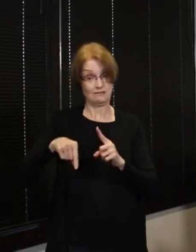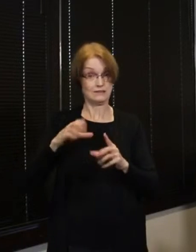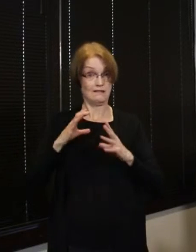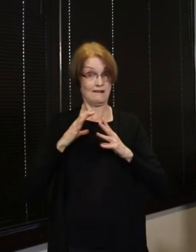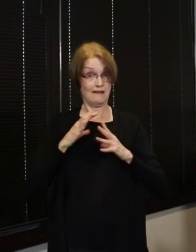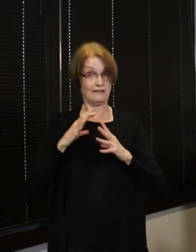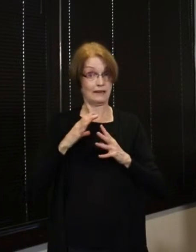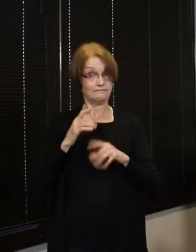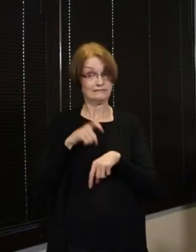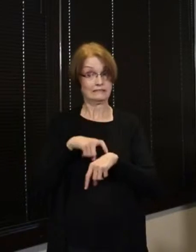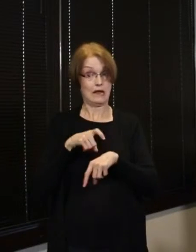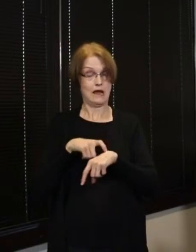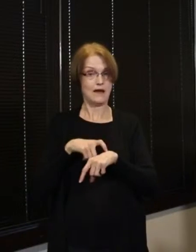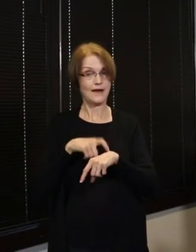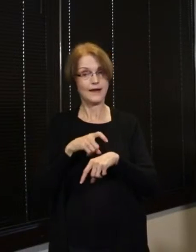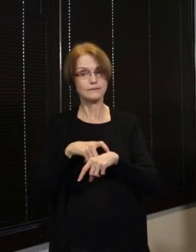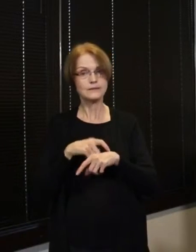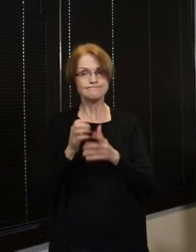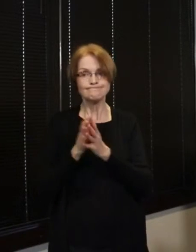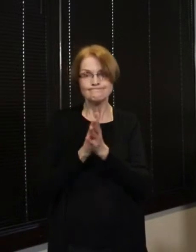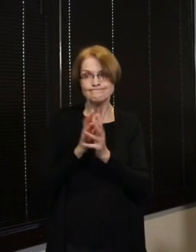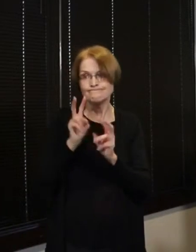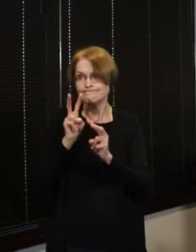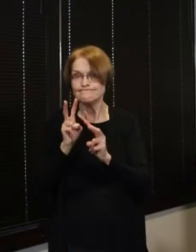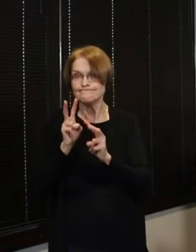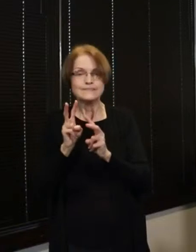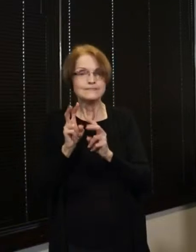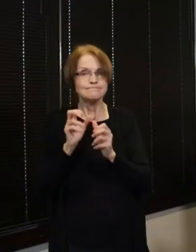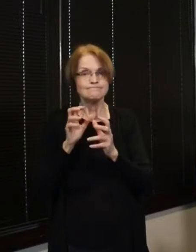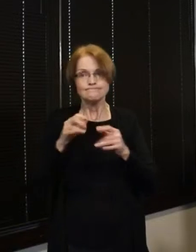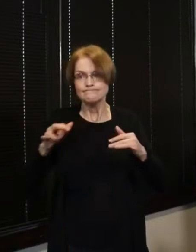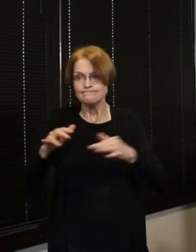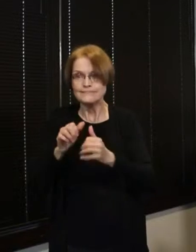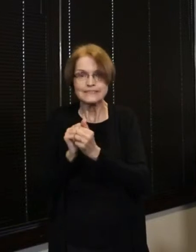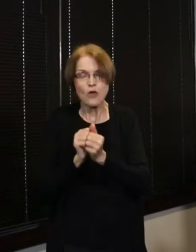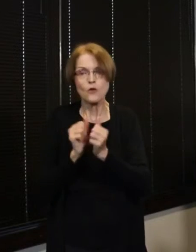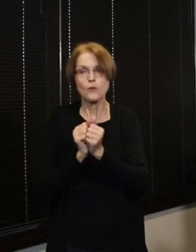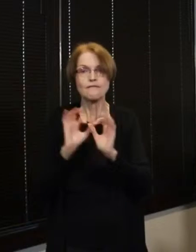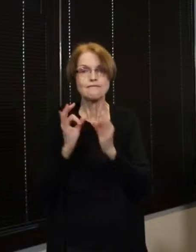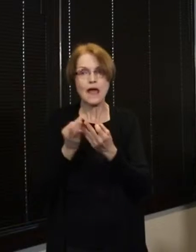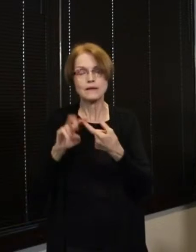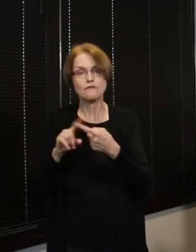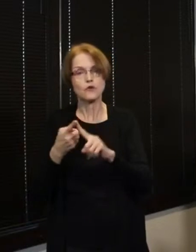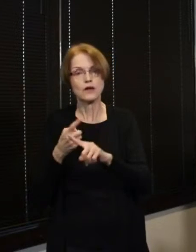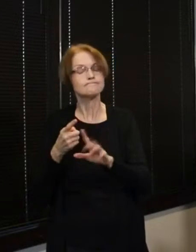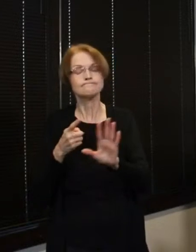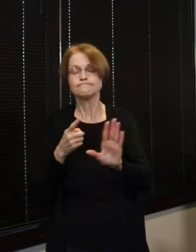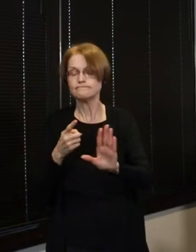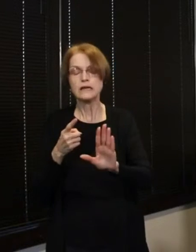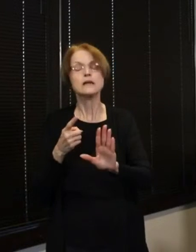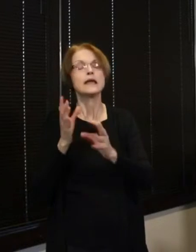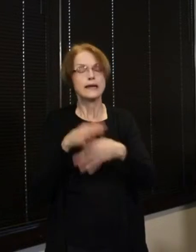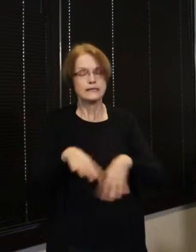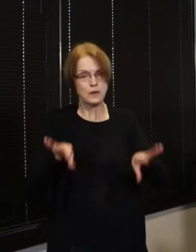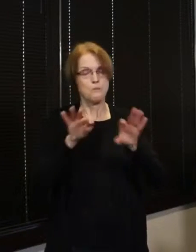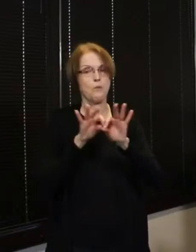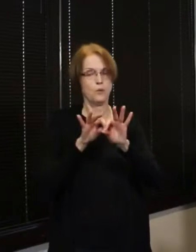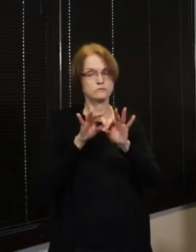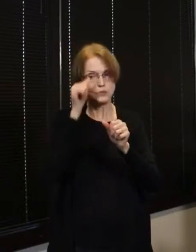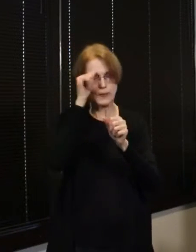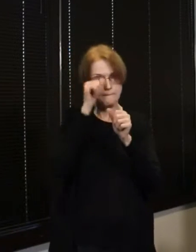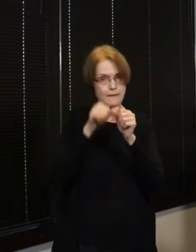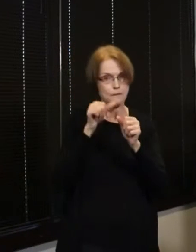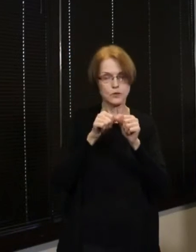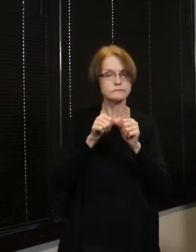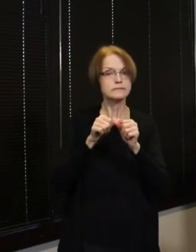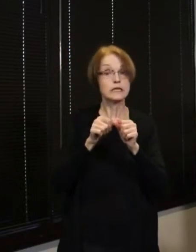all want to be with our family and our friends and celebrate. It's very important that we be mindful of not